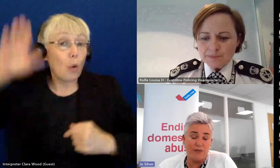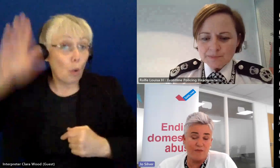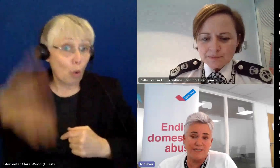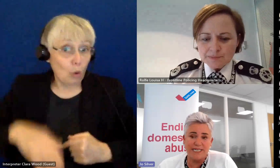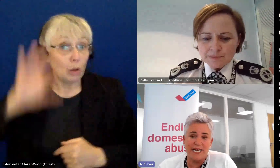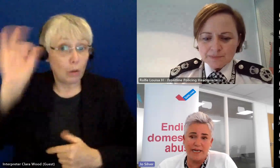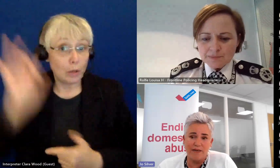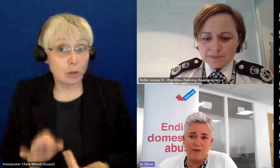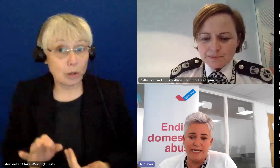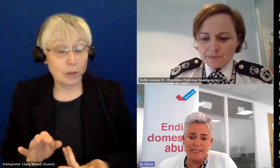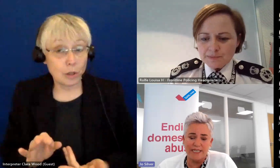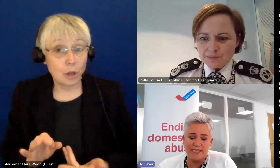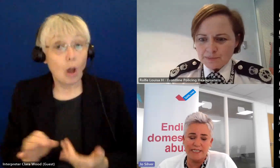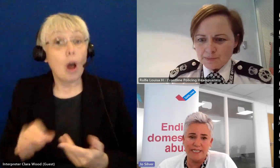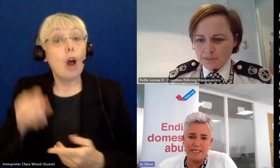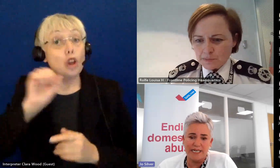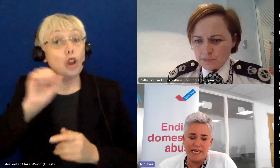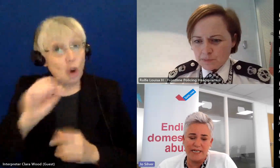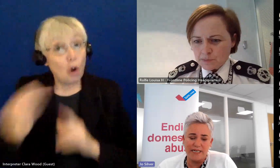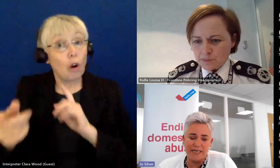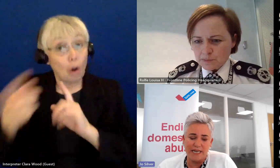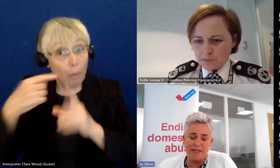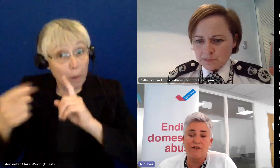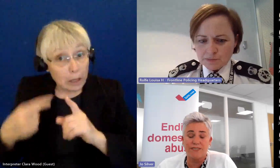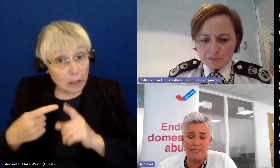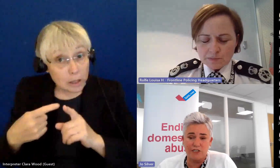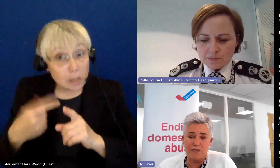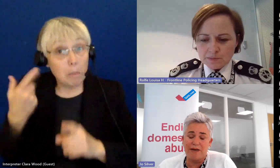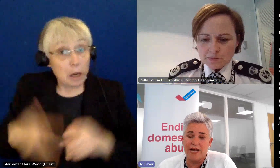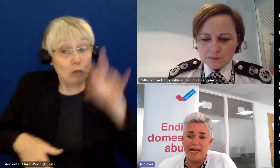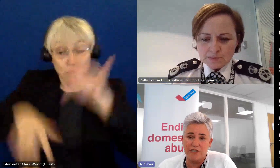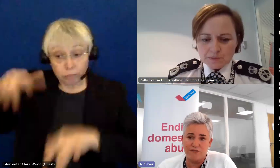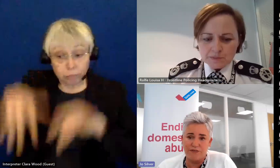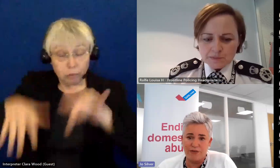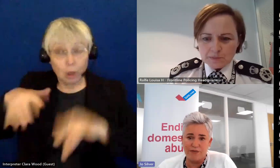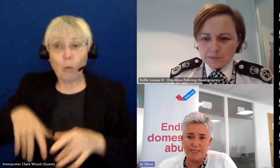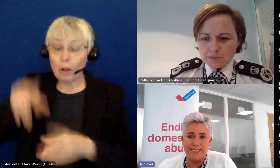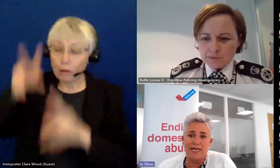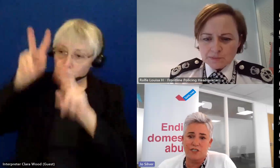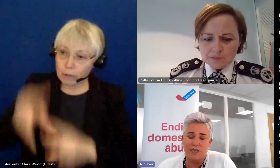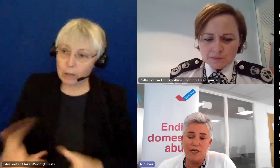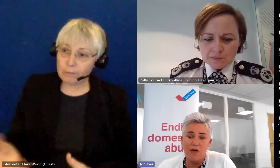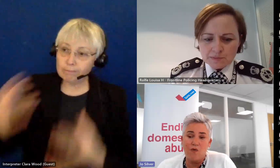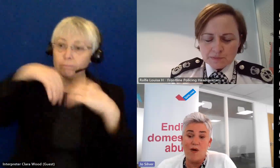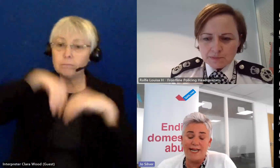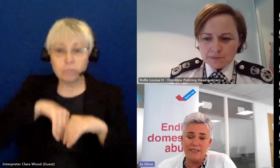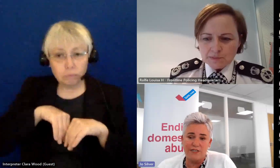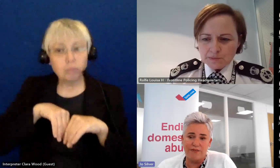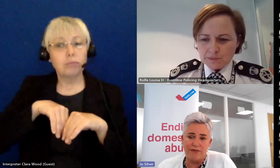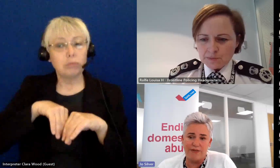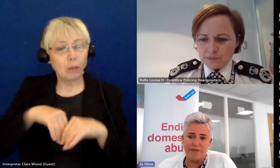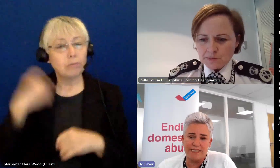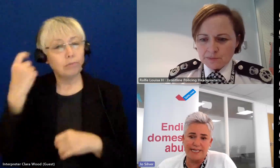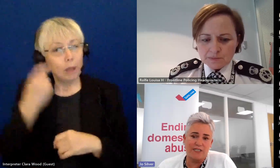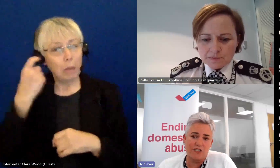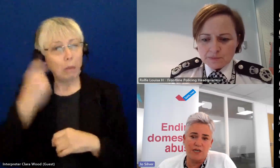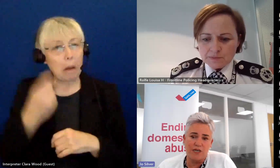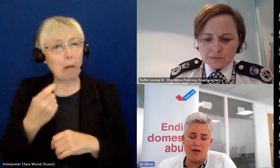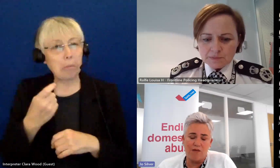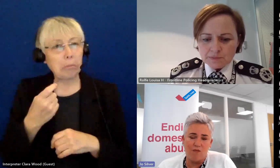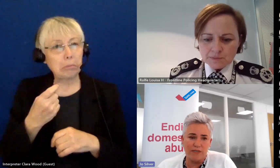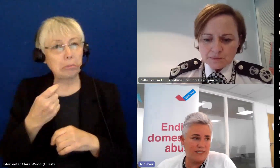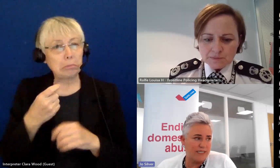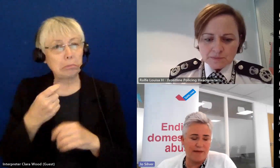that we will be taking away to consider in the conversation about how to review the dash, when to review the